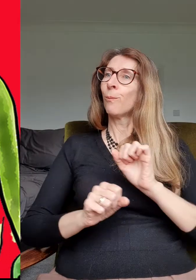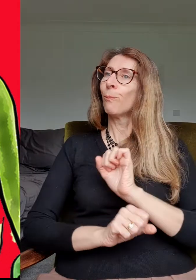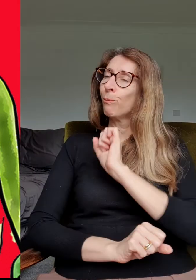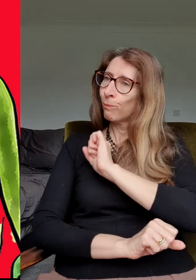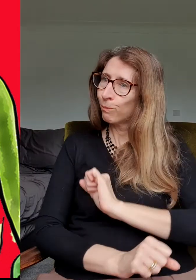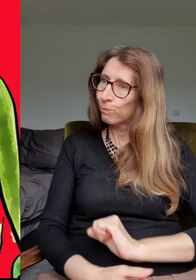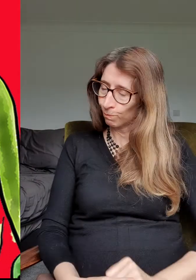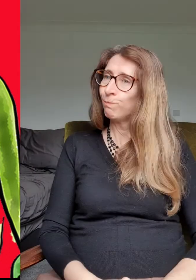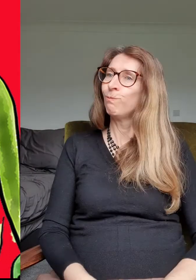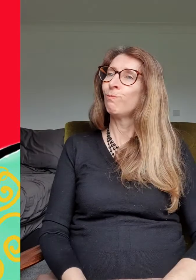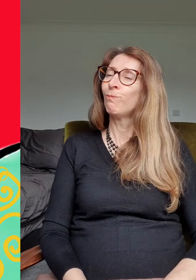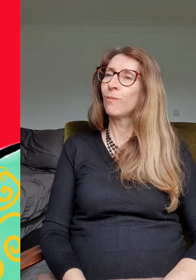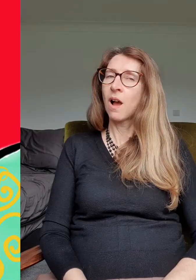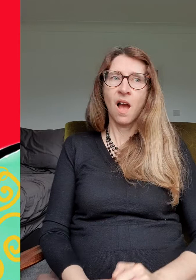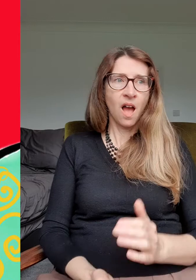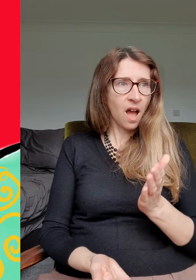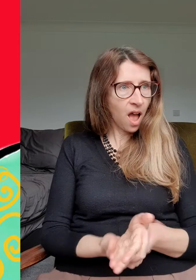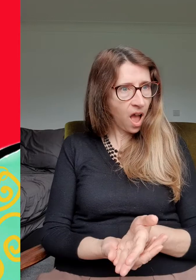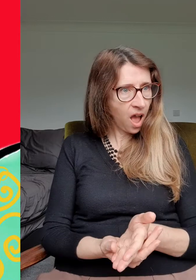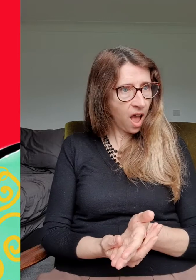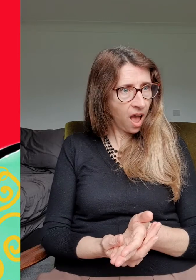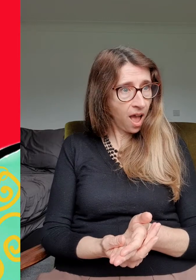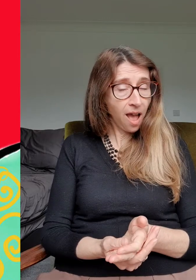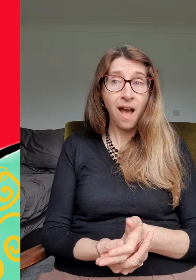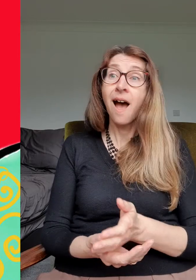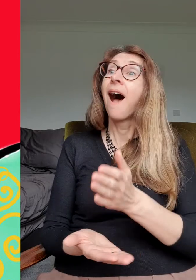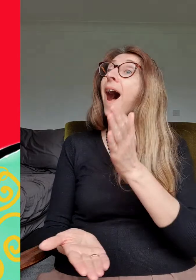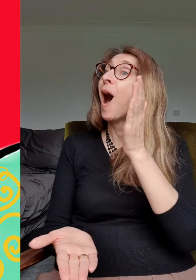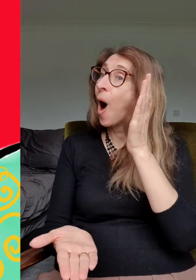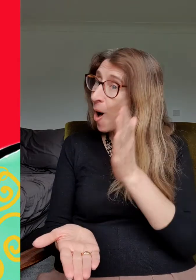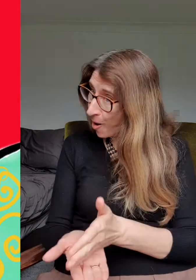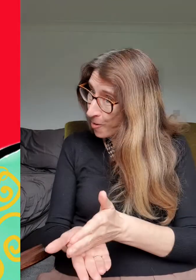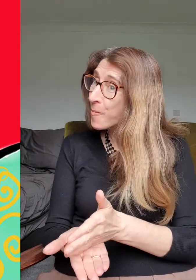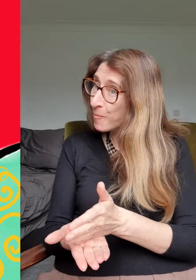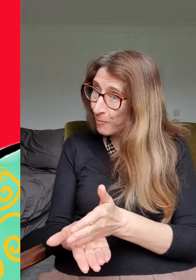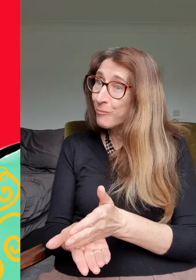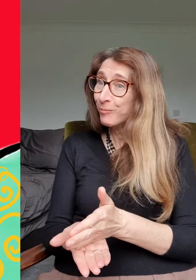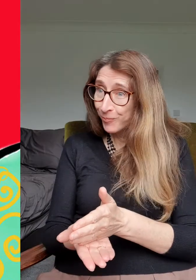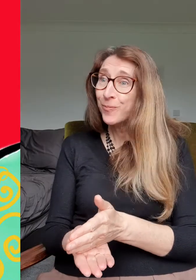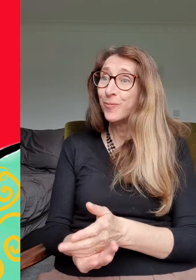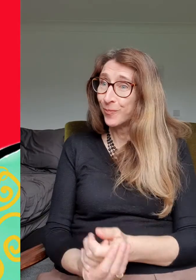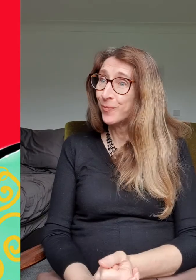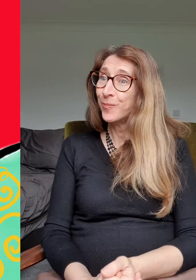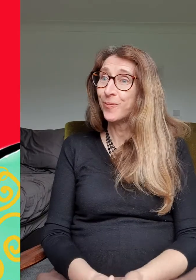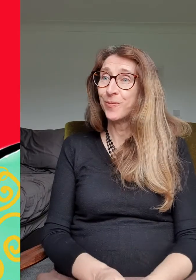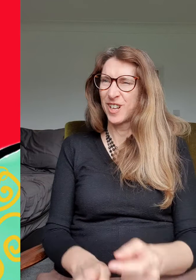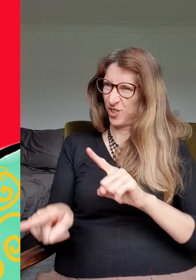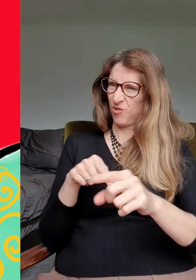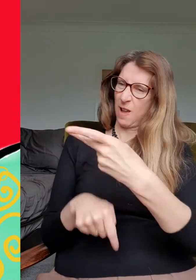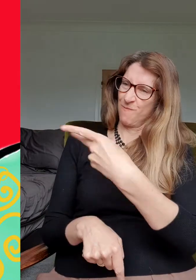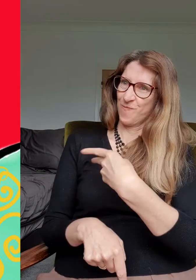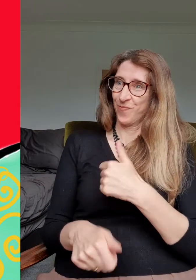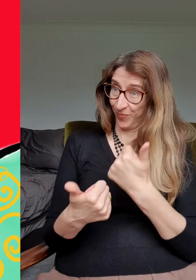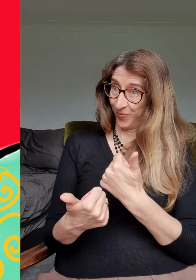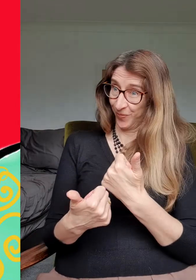tummy down." "Really?" said JoJo. "Really," said Grandpa. "Let's try it